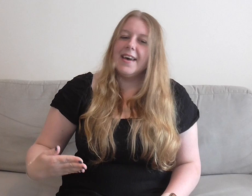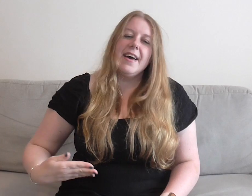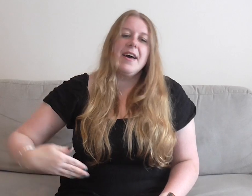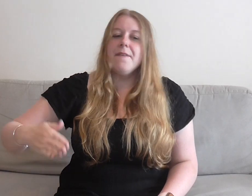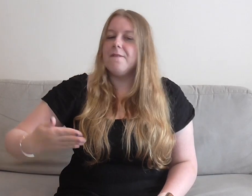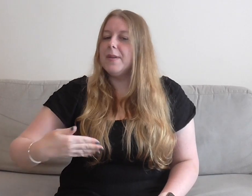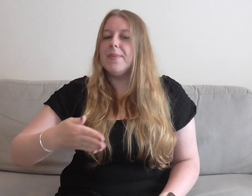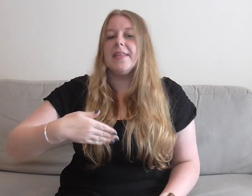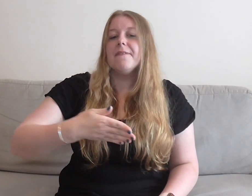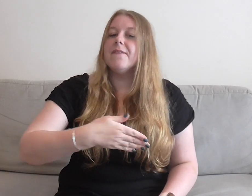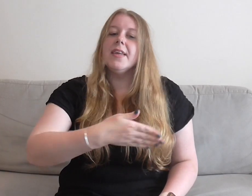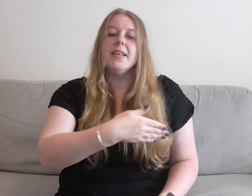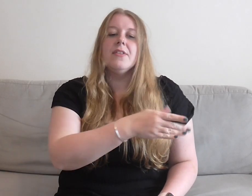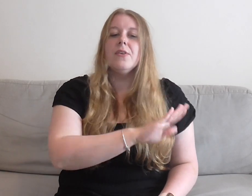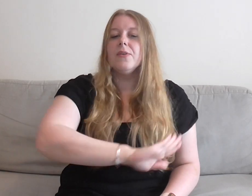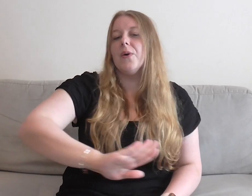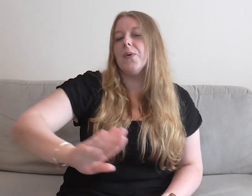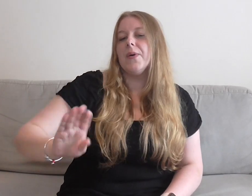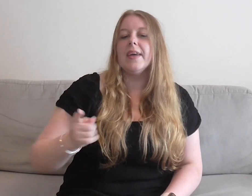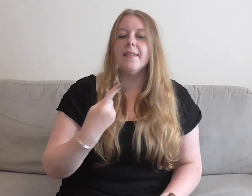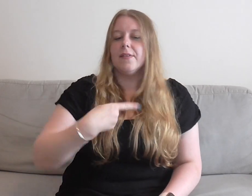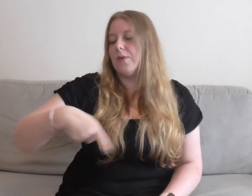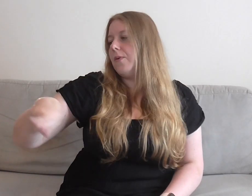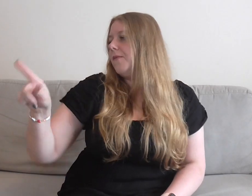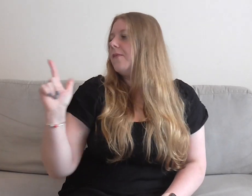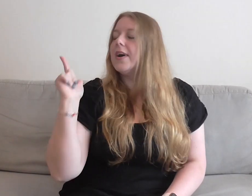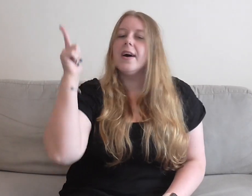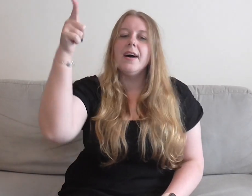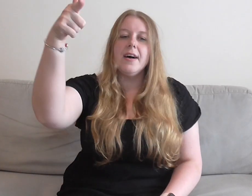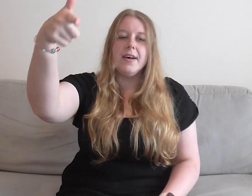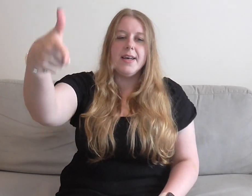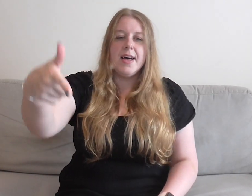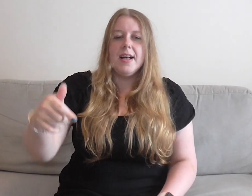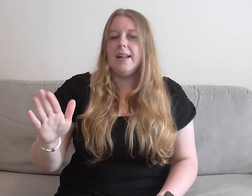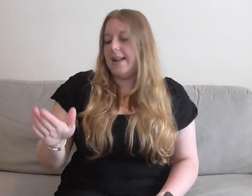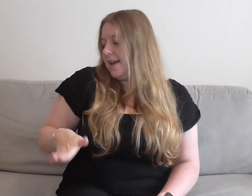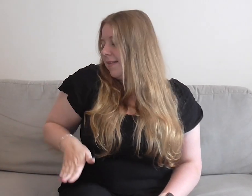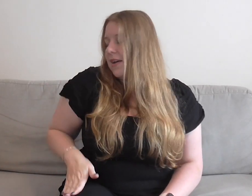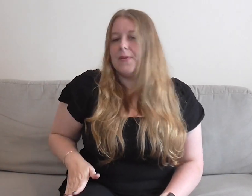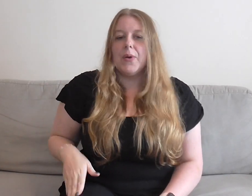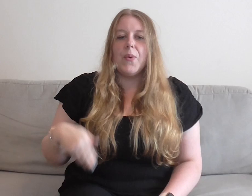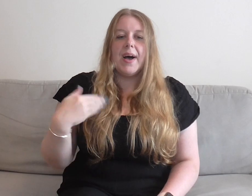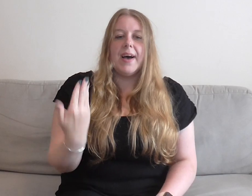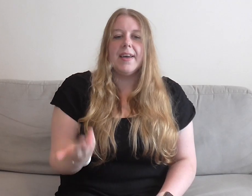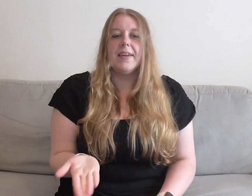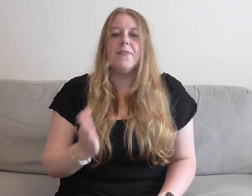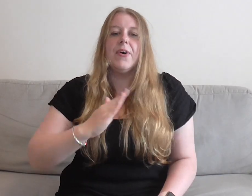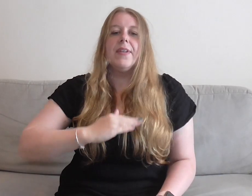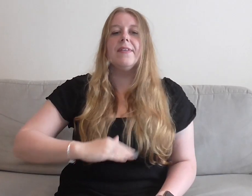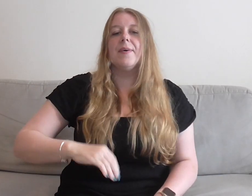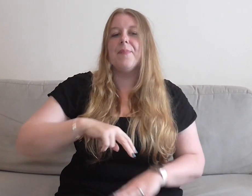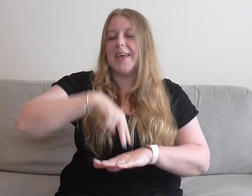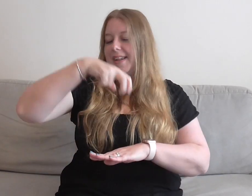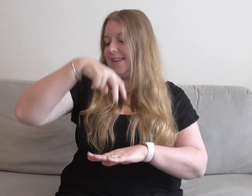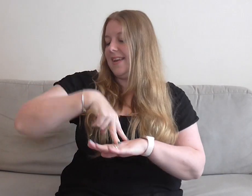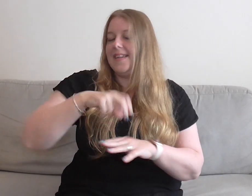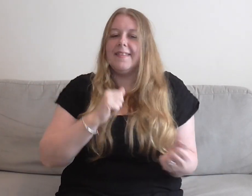Flipping your fins, you don't get too far Legs are required for jumping, dancing